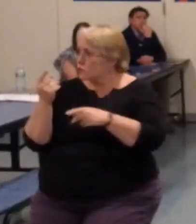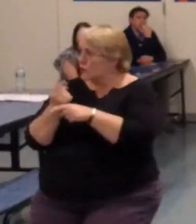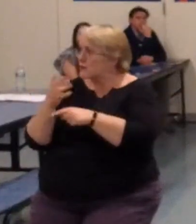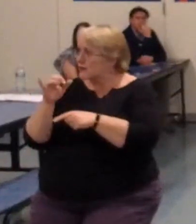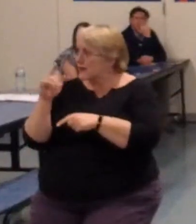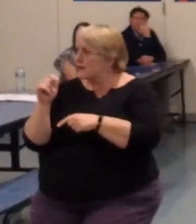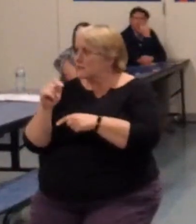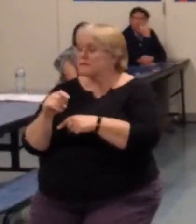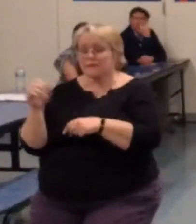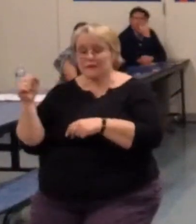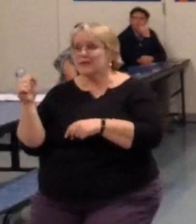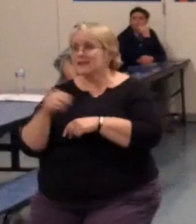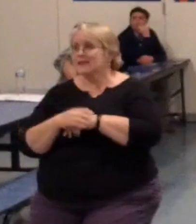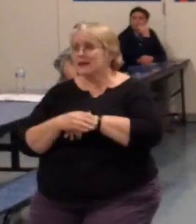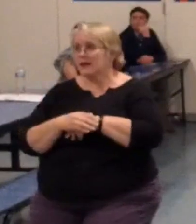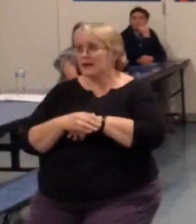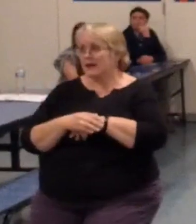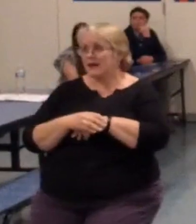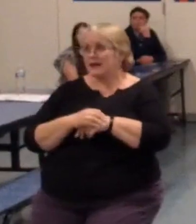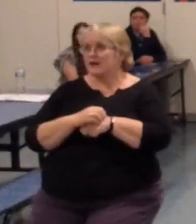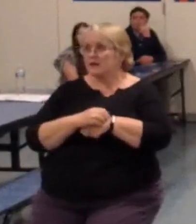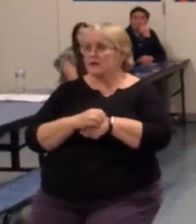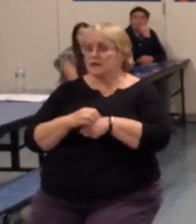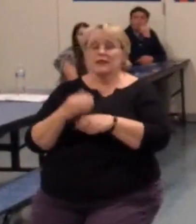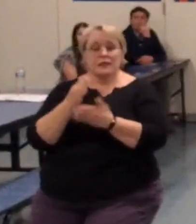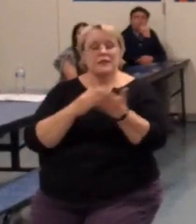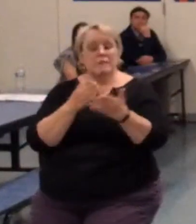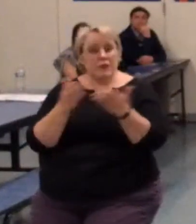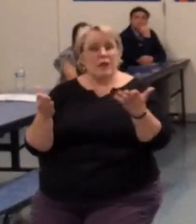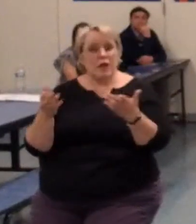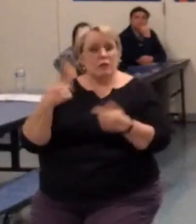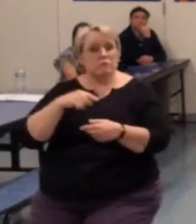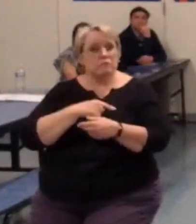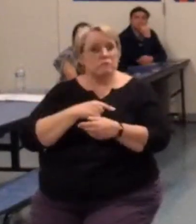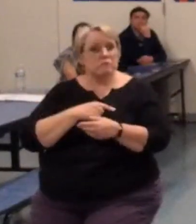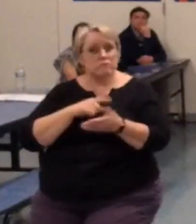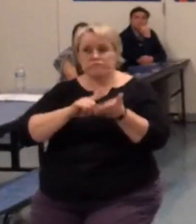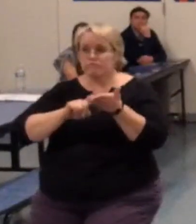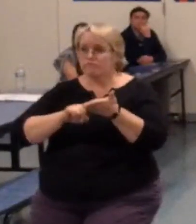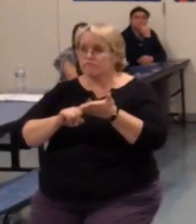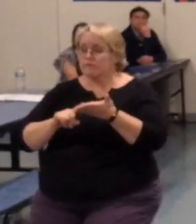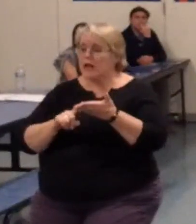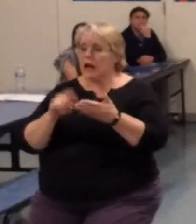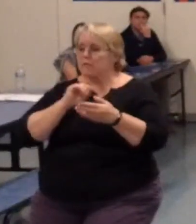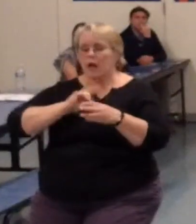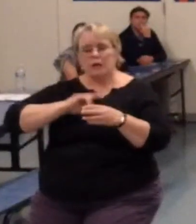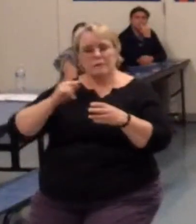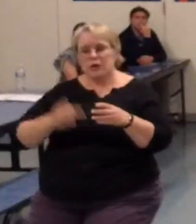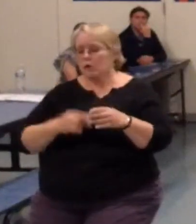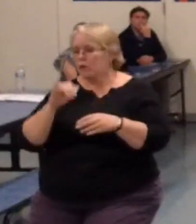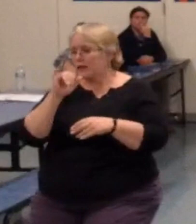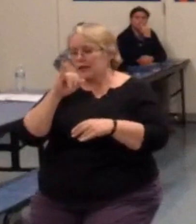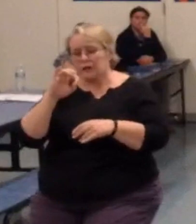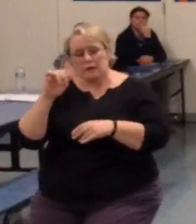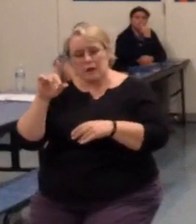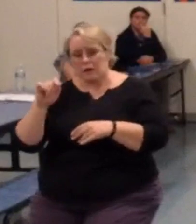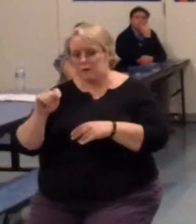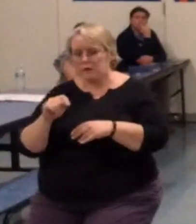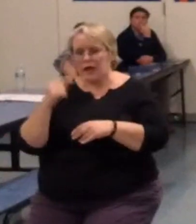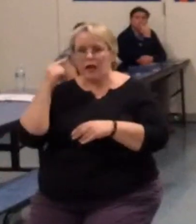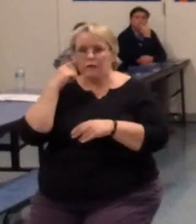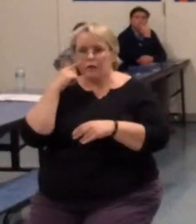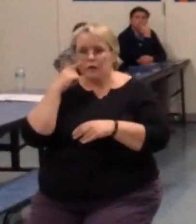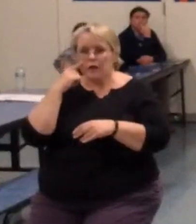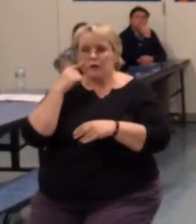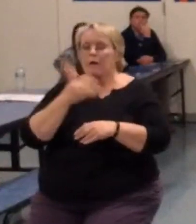Scott? Yeah. But those are some of the things that you have to look at. And I'm not upset with INDOT, it's just that I think that could